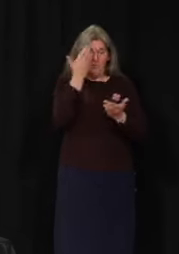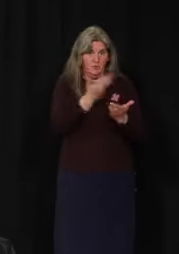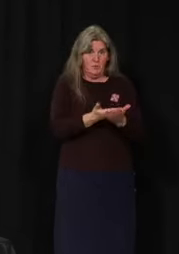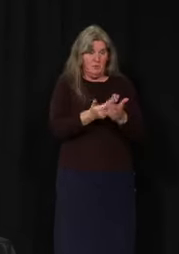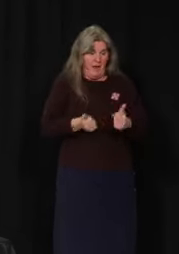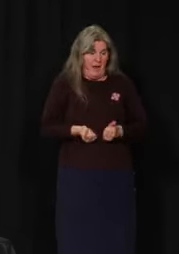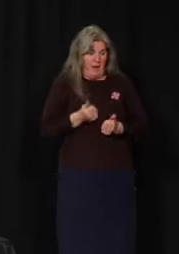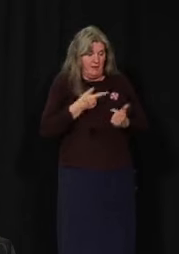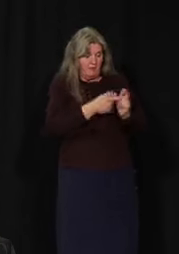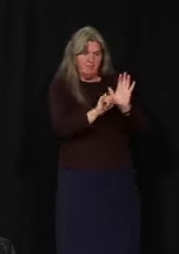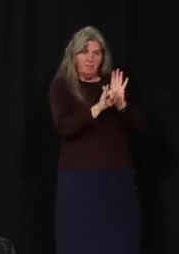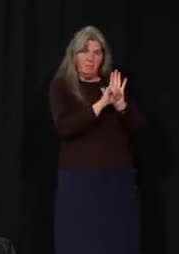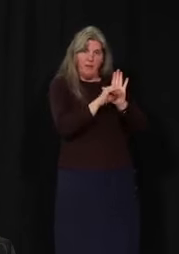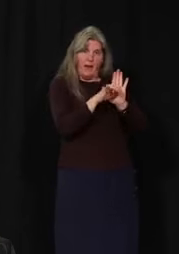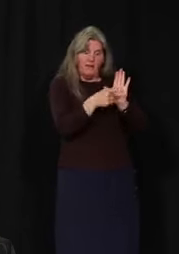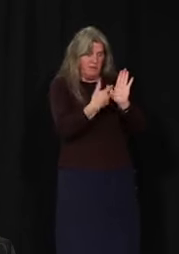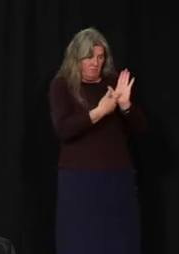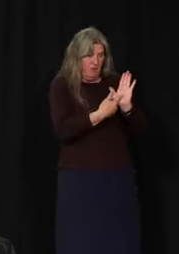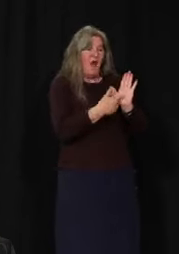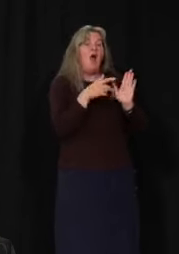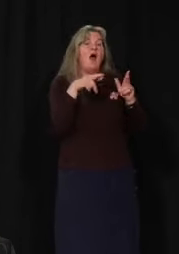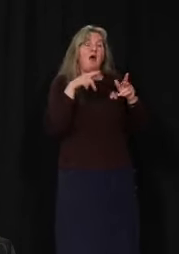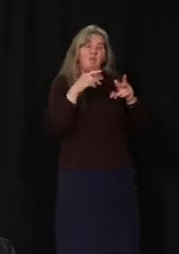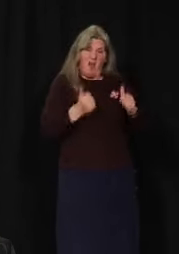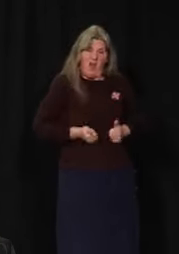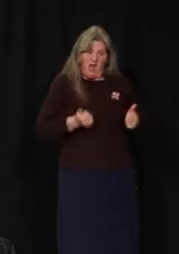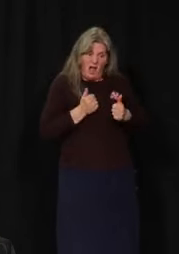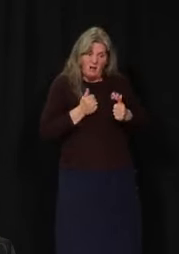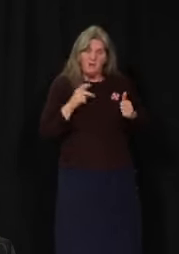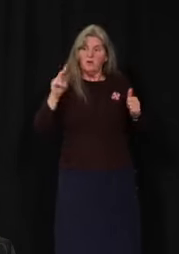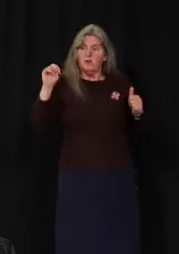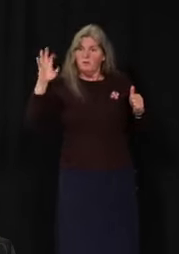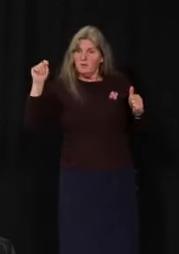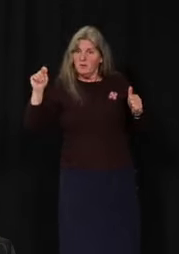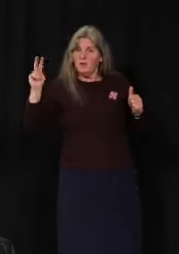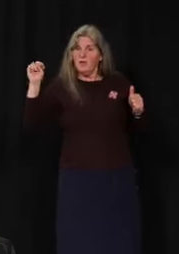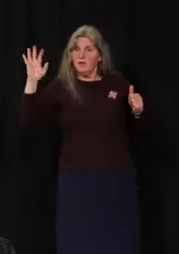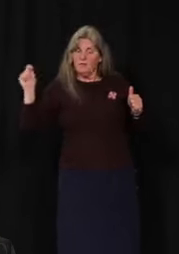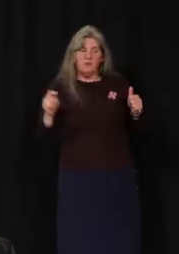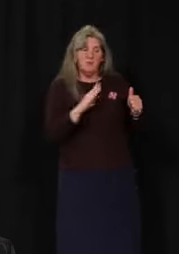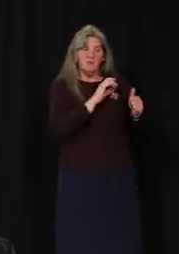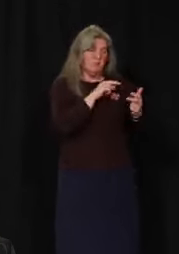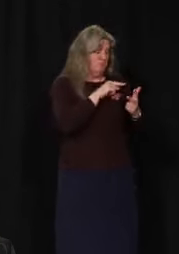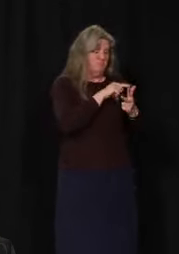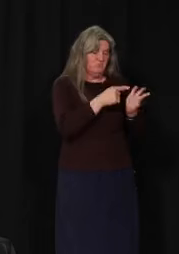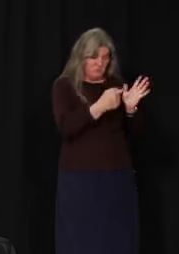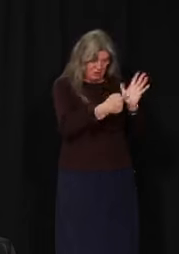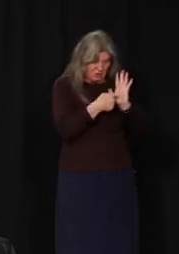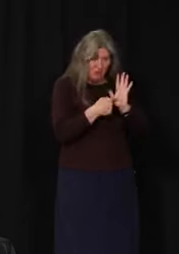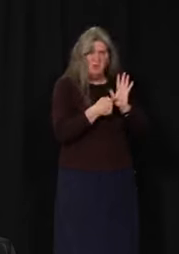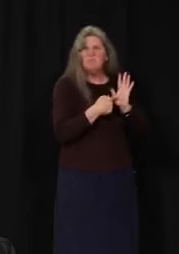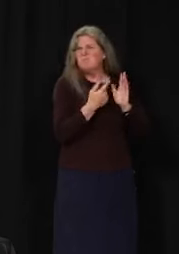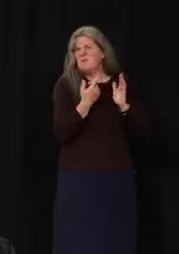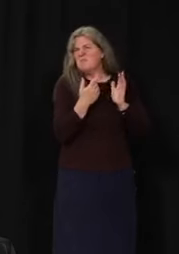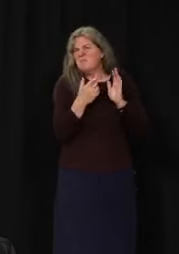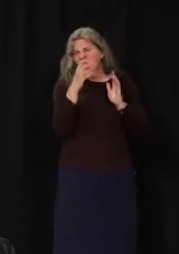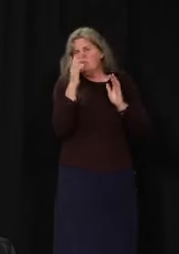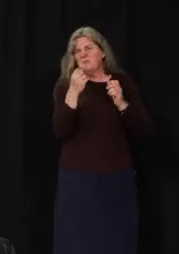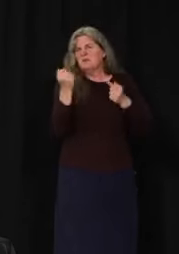need, ID that shows that you have a permanent address in Northwest Territories, Nunavut, or British Columbia, something like a driver's